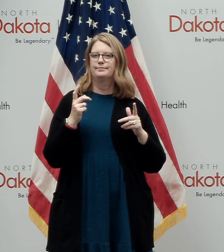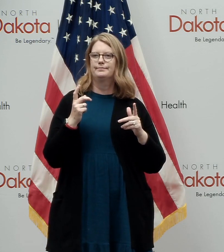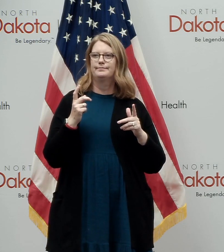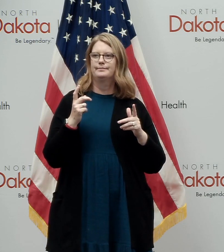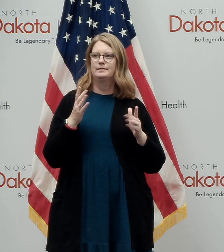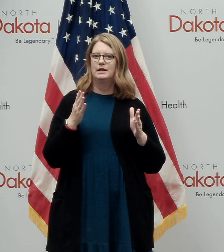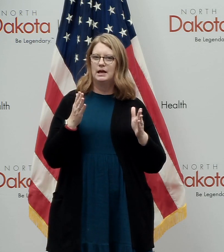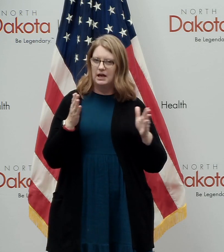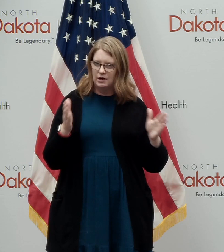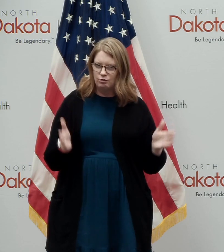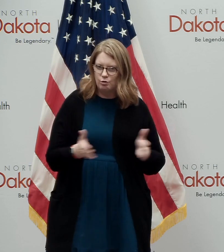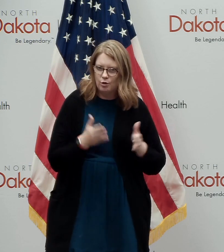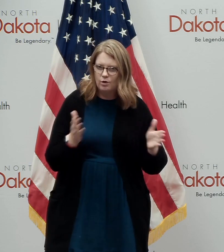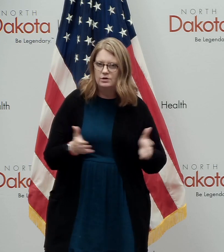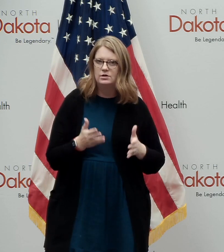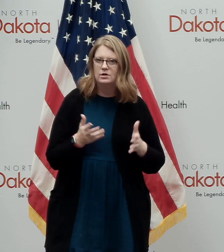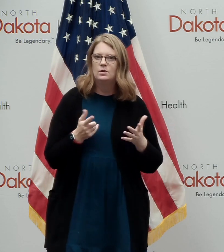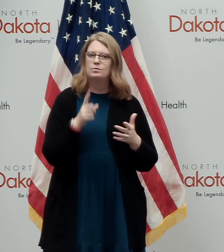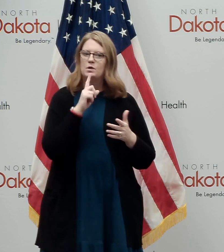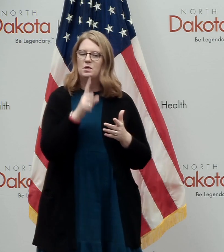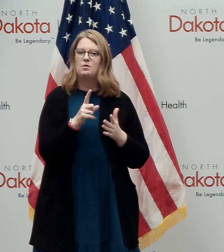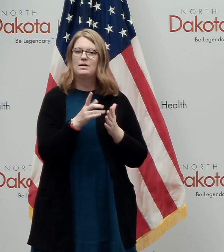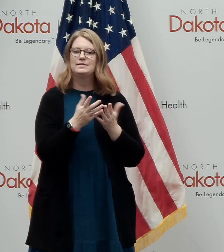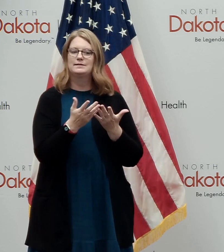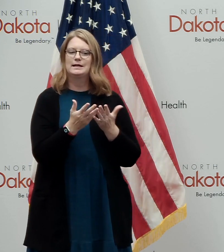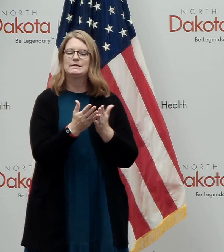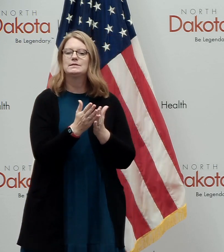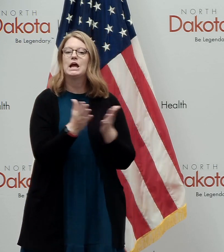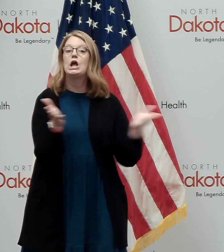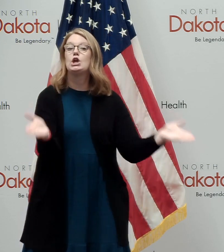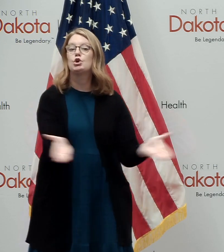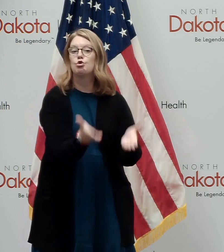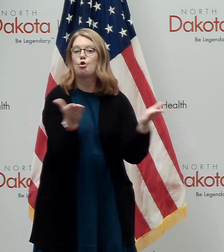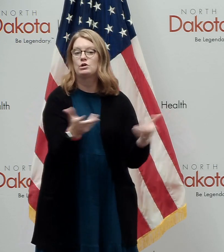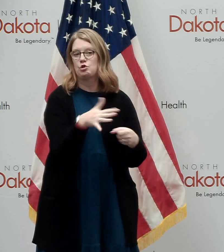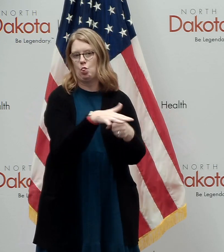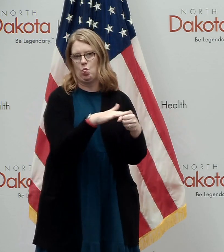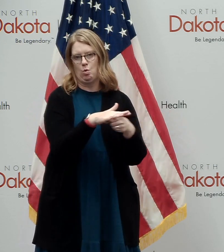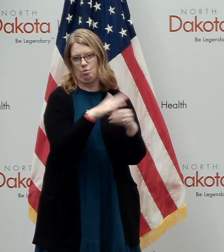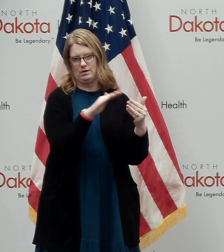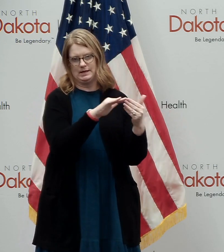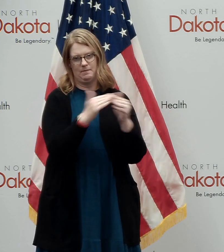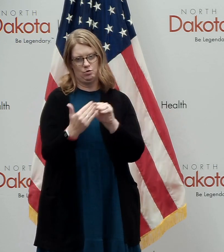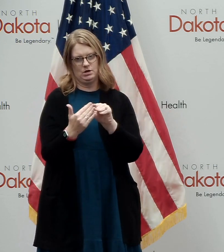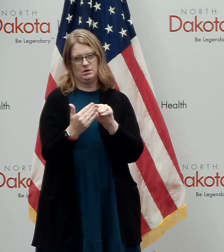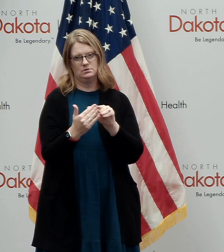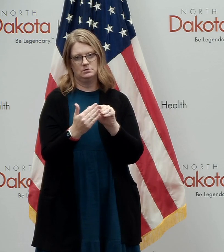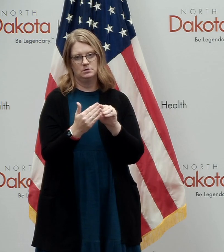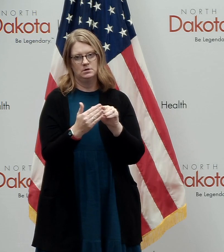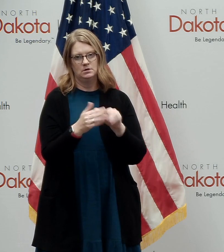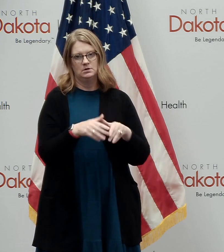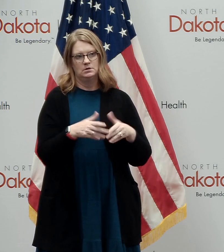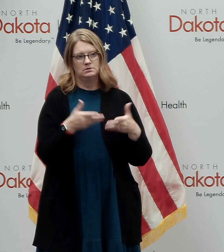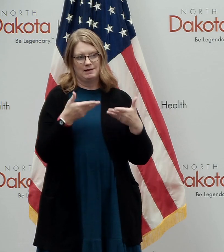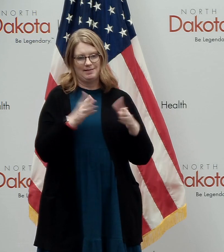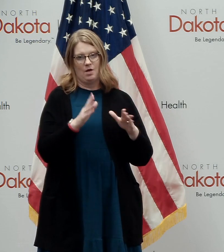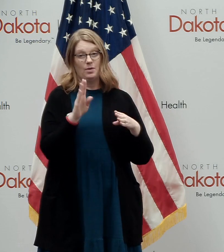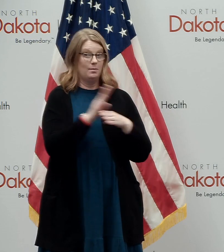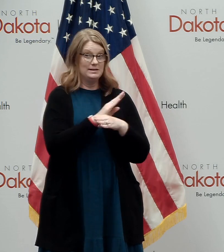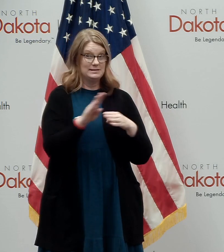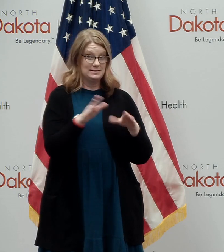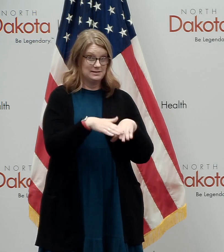and incentive. We want to incentivize local communities to take the actions that allow their businesses to stay